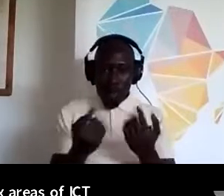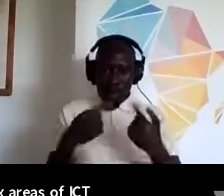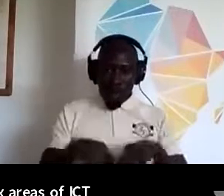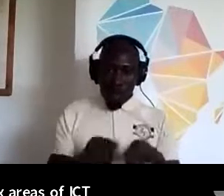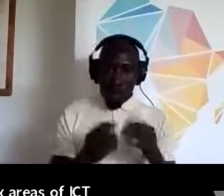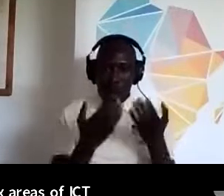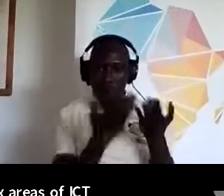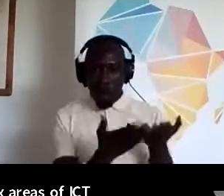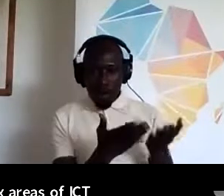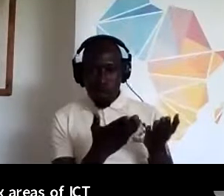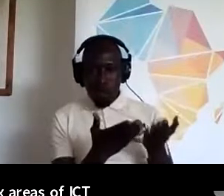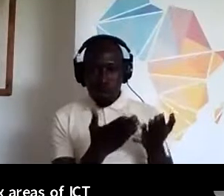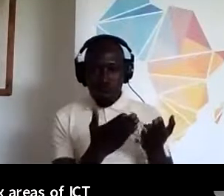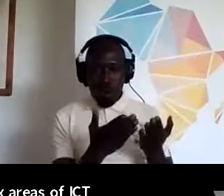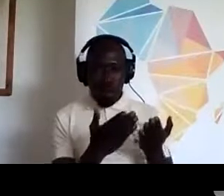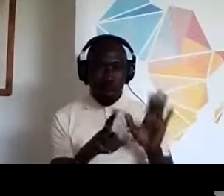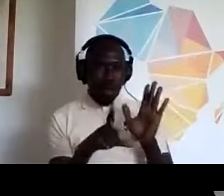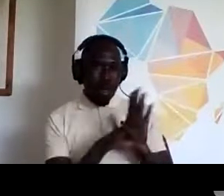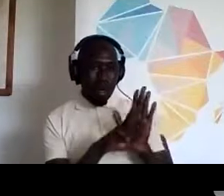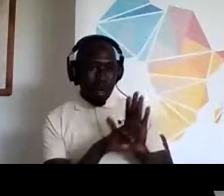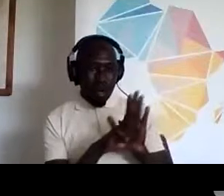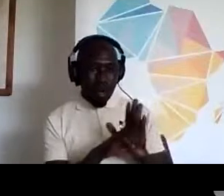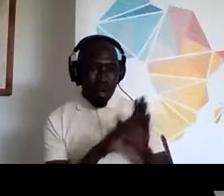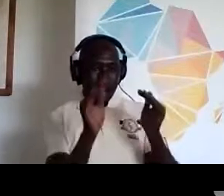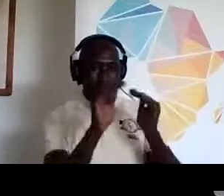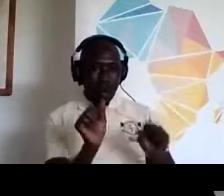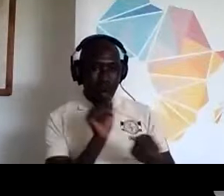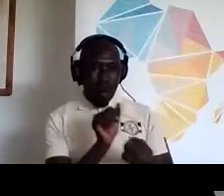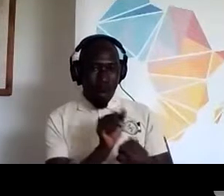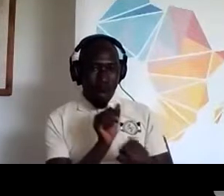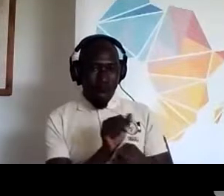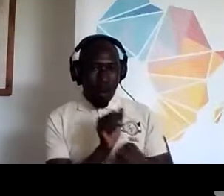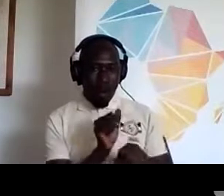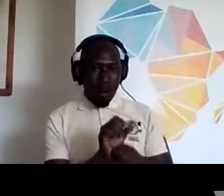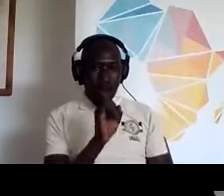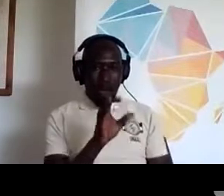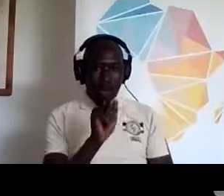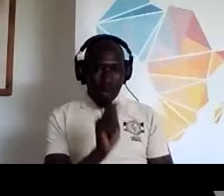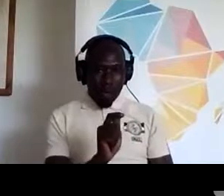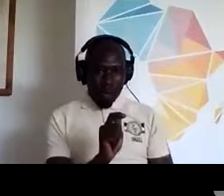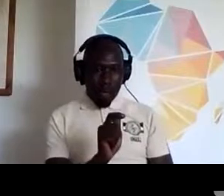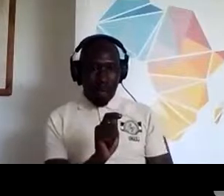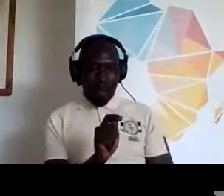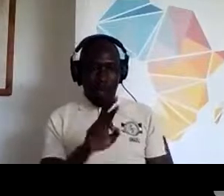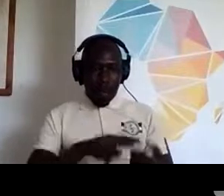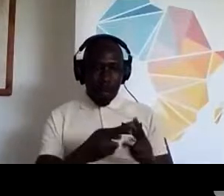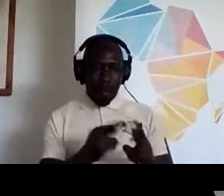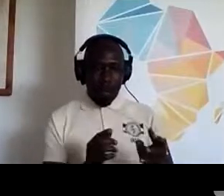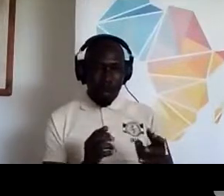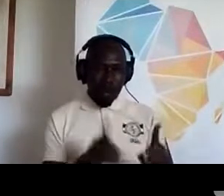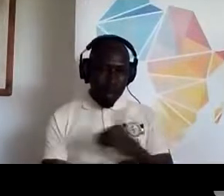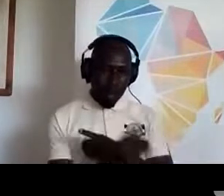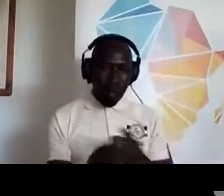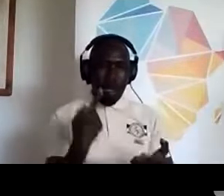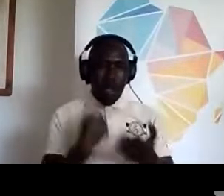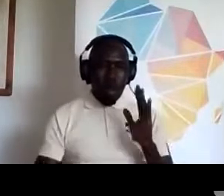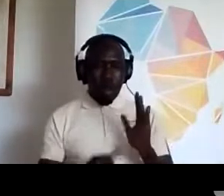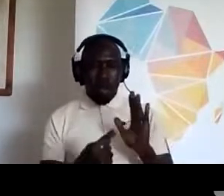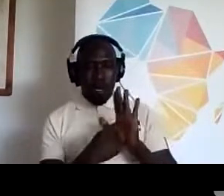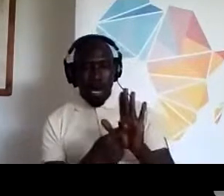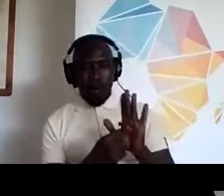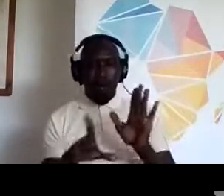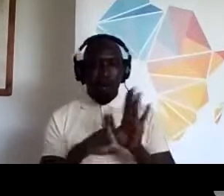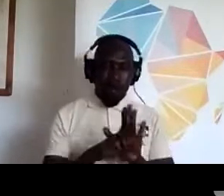covered the legal and policy framework as such of ICT accessibility. So what type of laws and policies